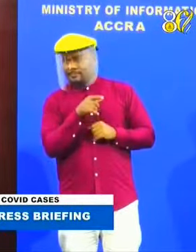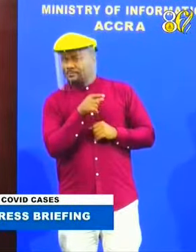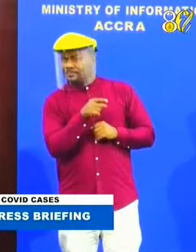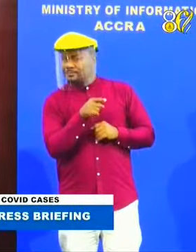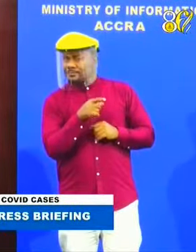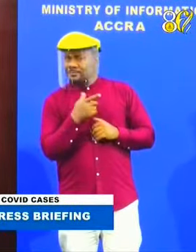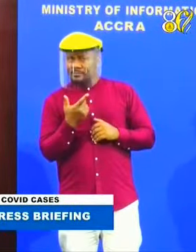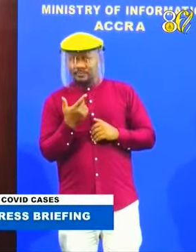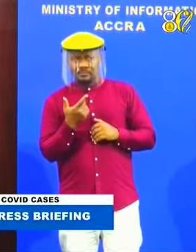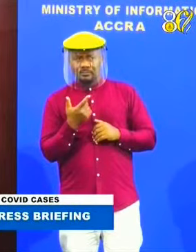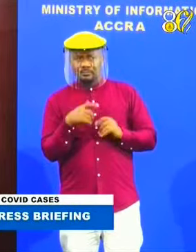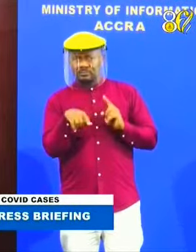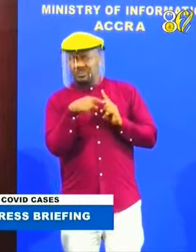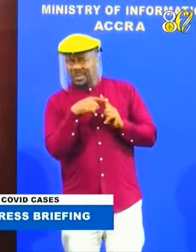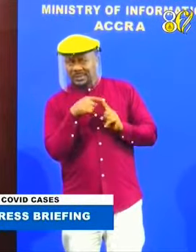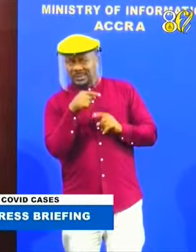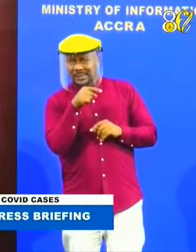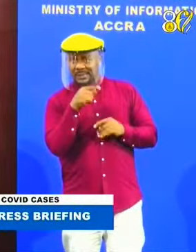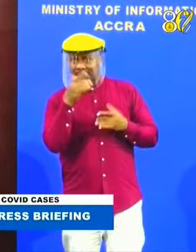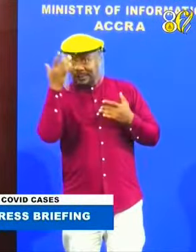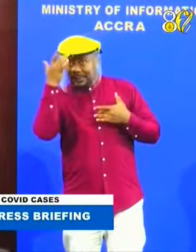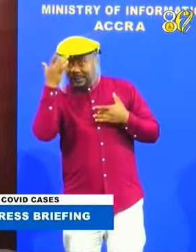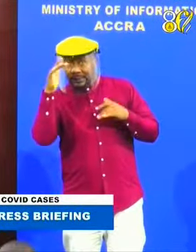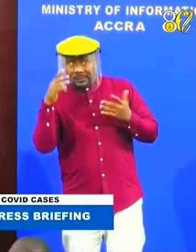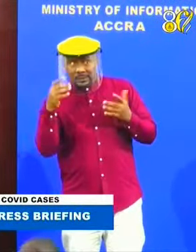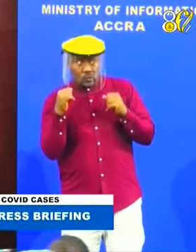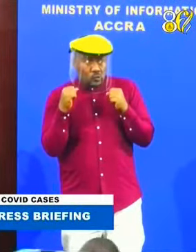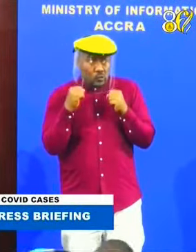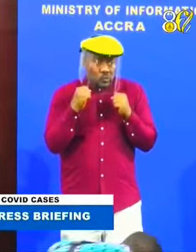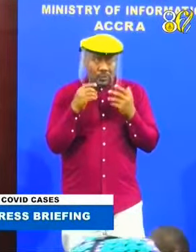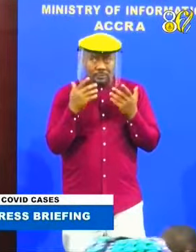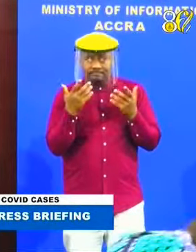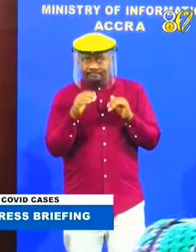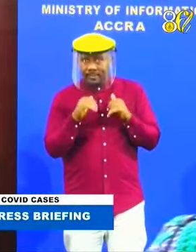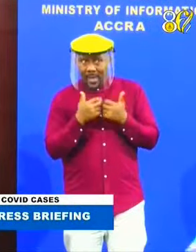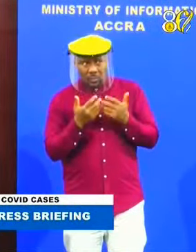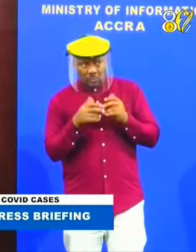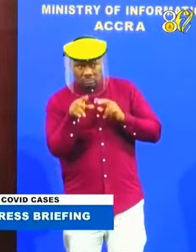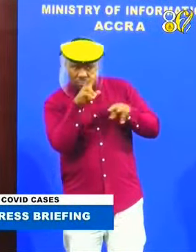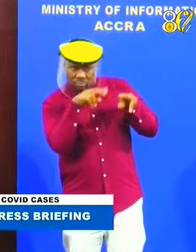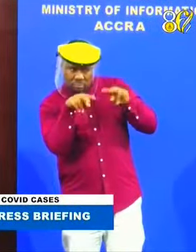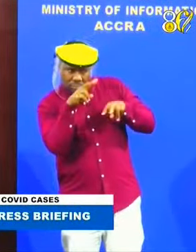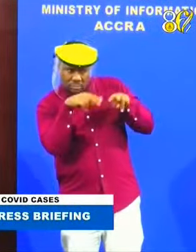Is he sick? Is he symptomatic? Does he have any other